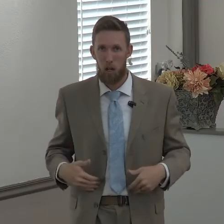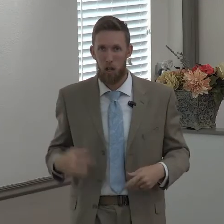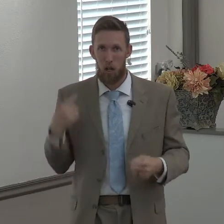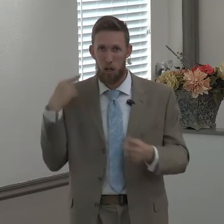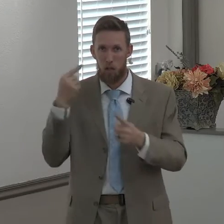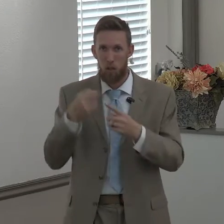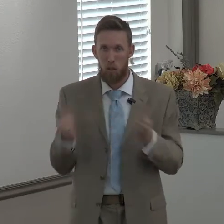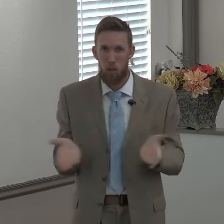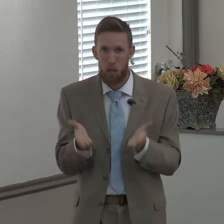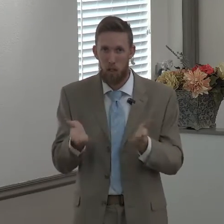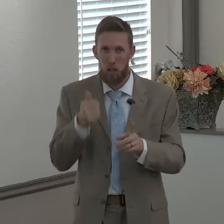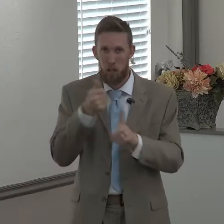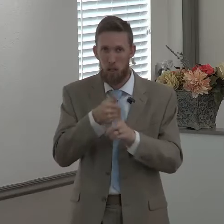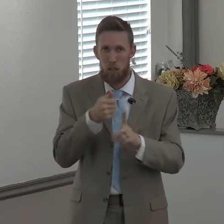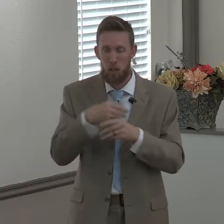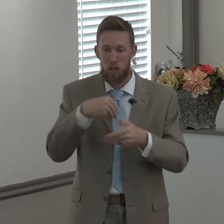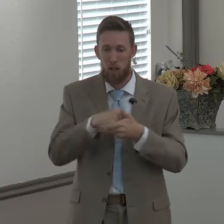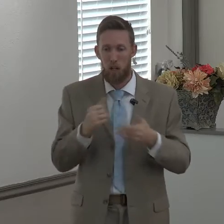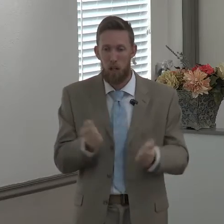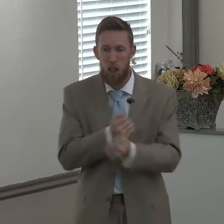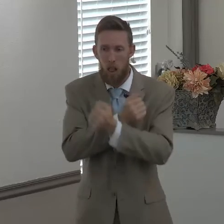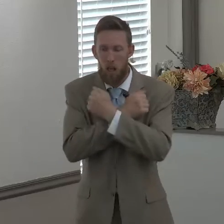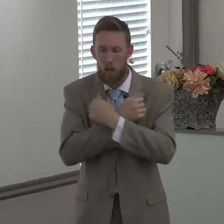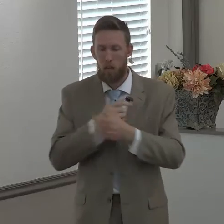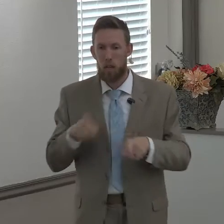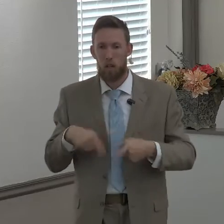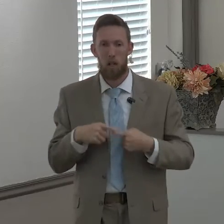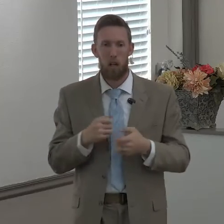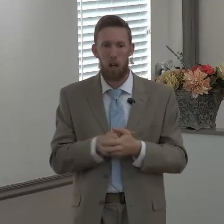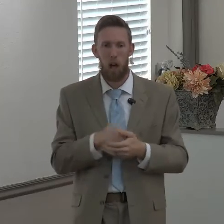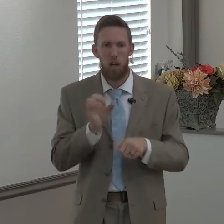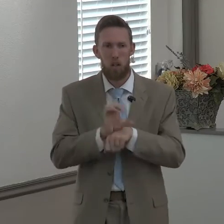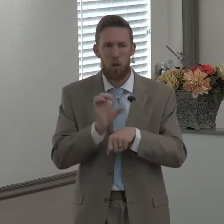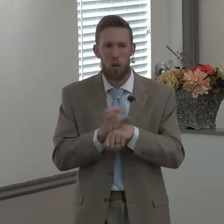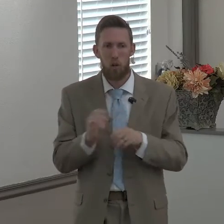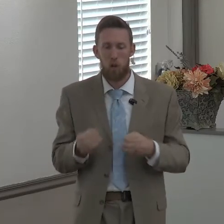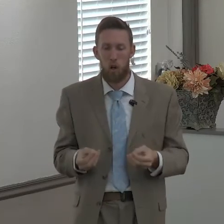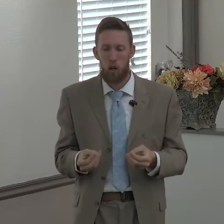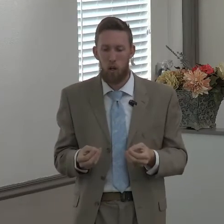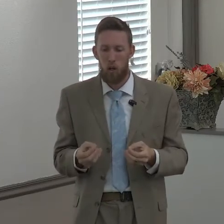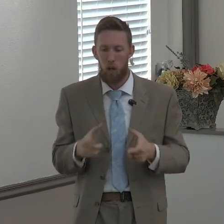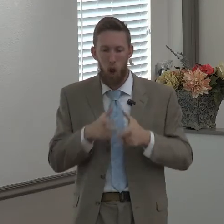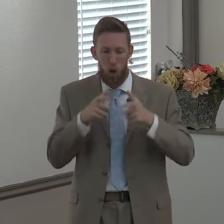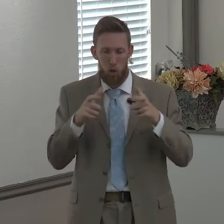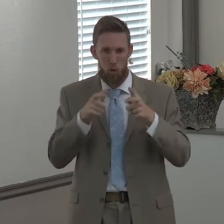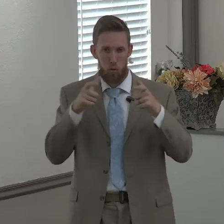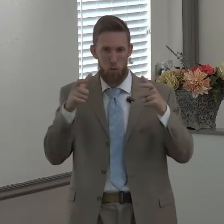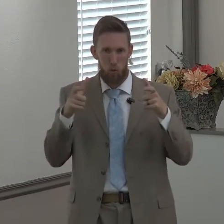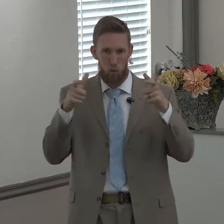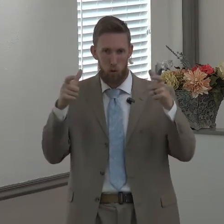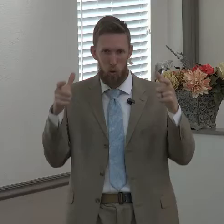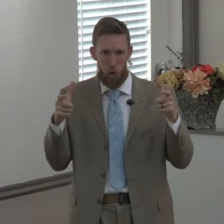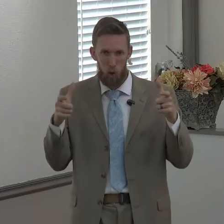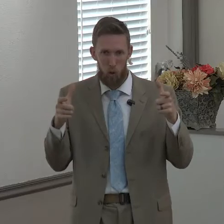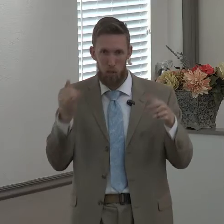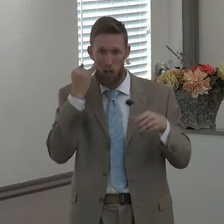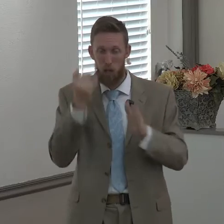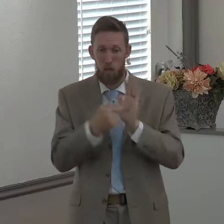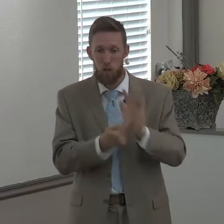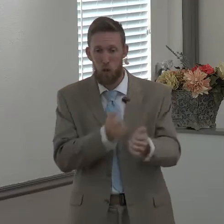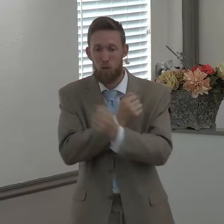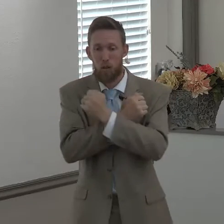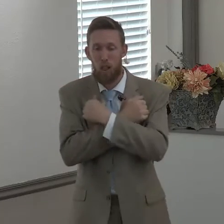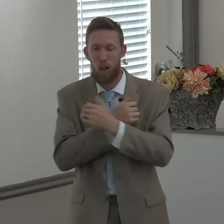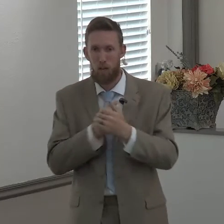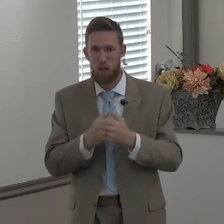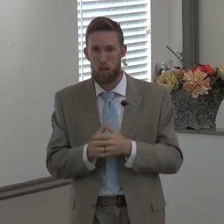Ephesians 4:16, the Bible says, and maketh increase of the body unto the edifying of itself in